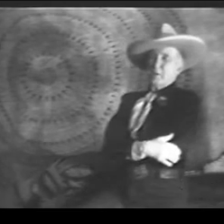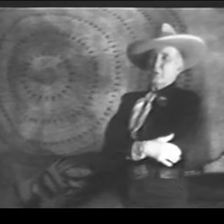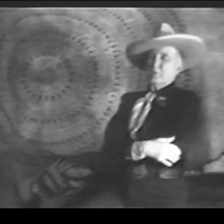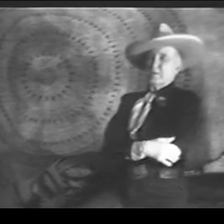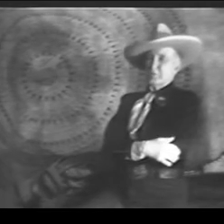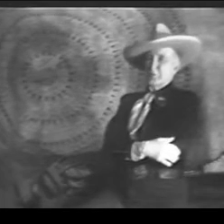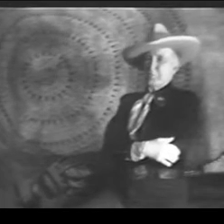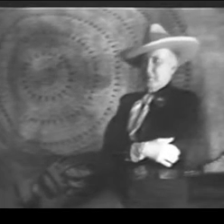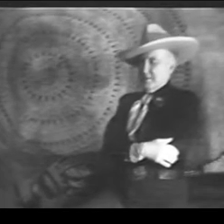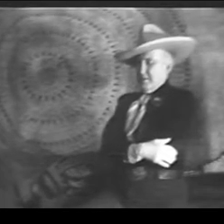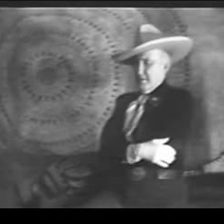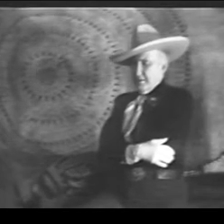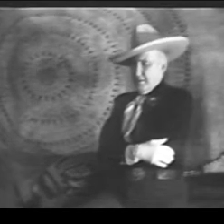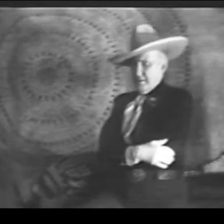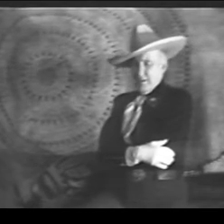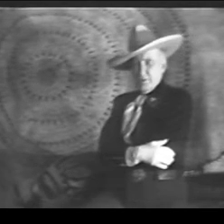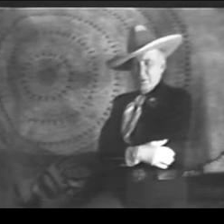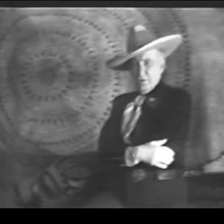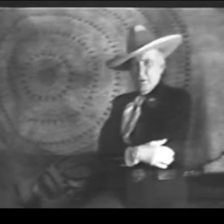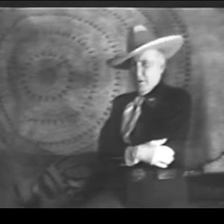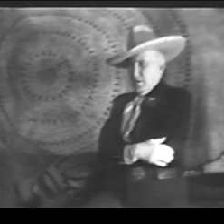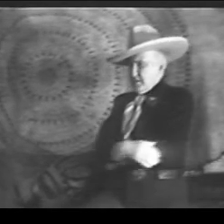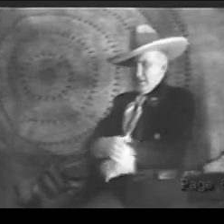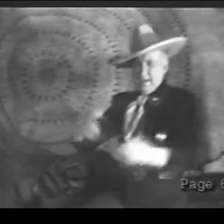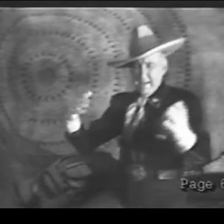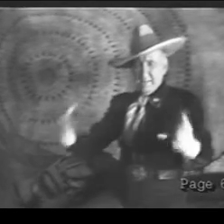no attention to him. I said, I thought you'd gone. He said, I can't